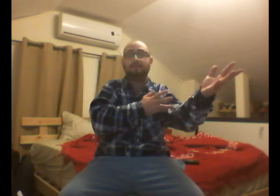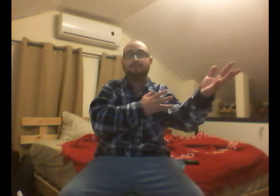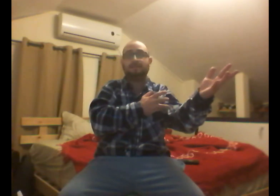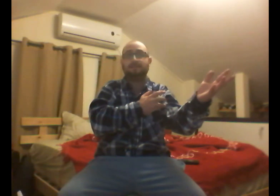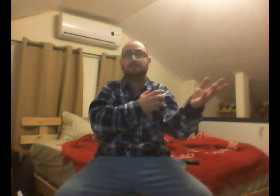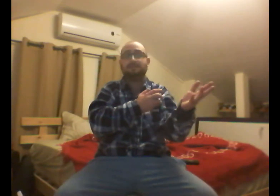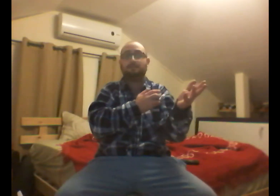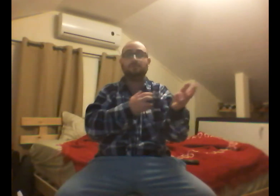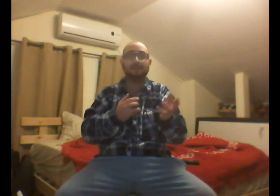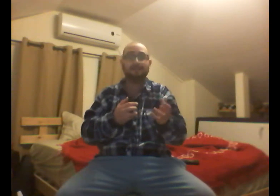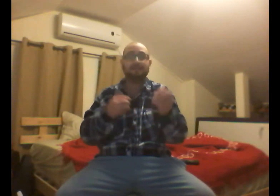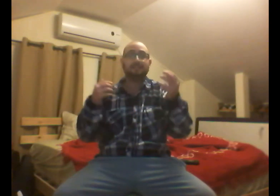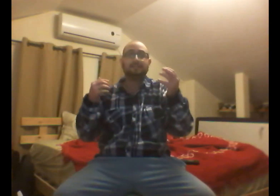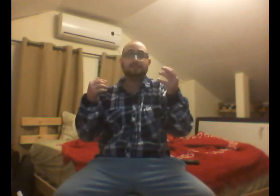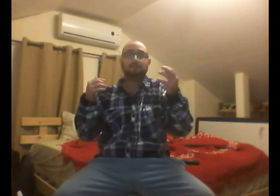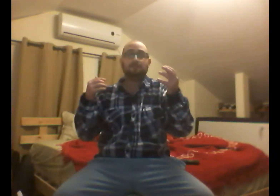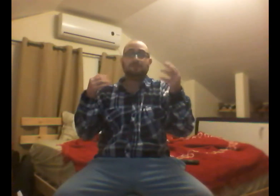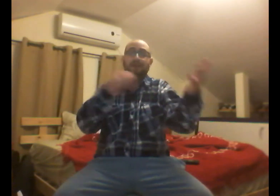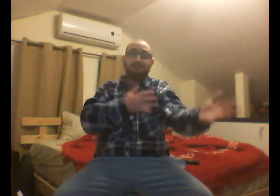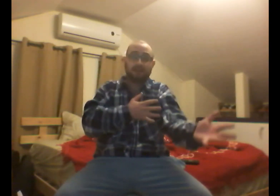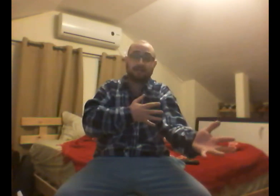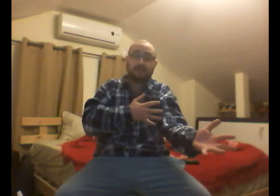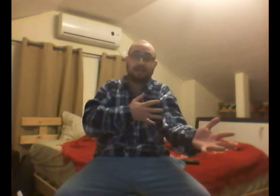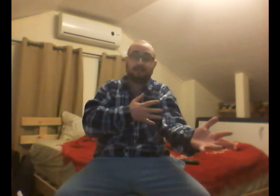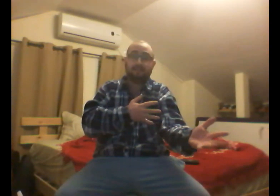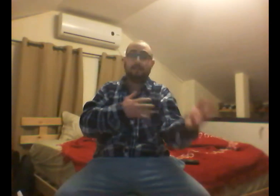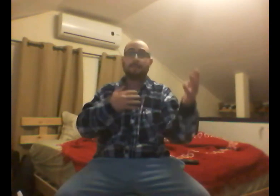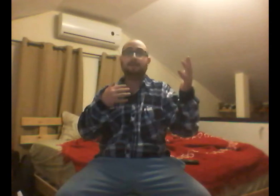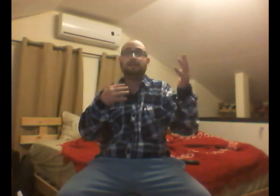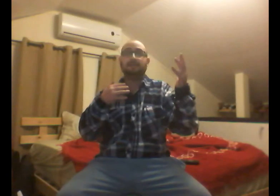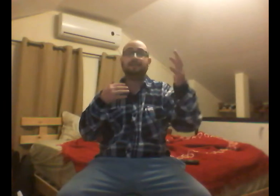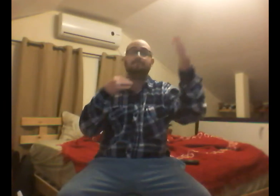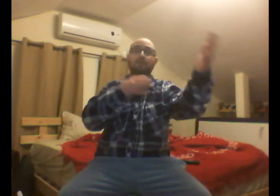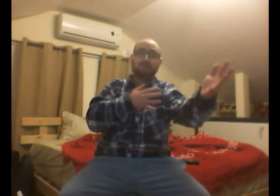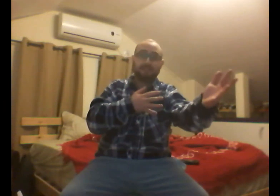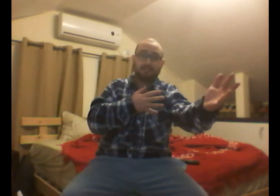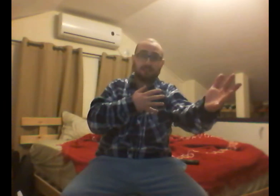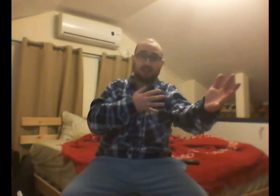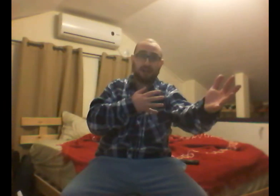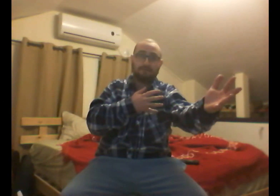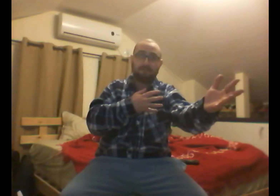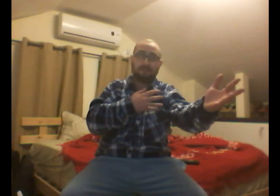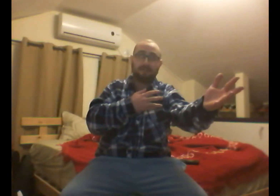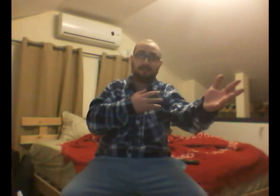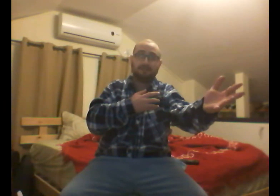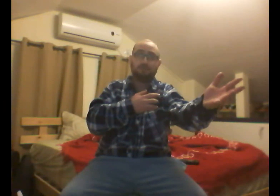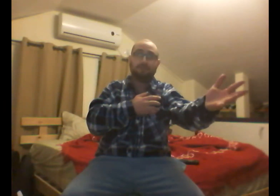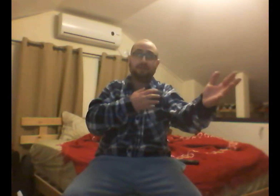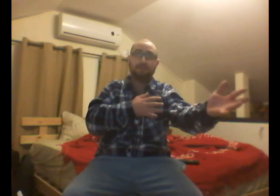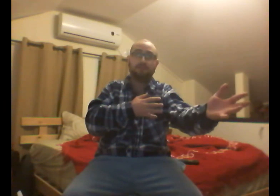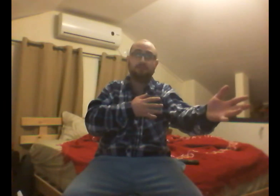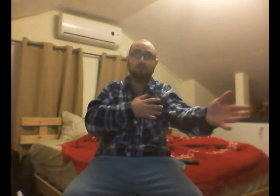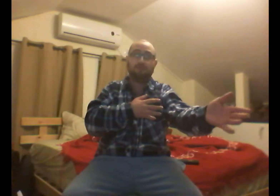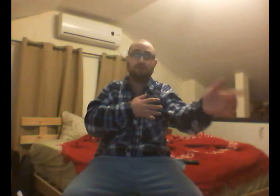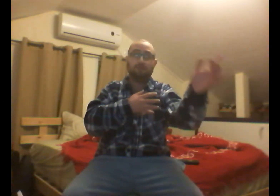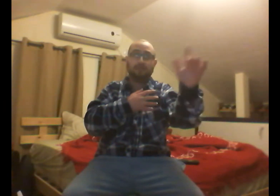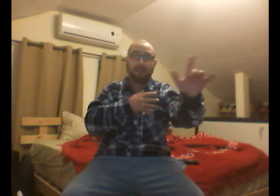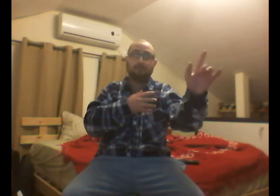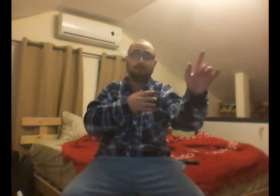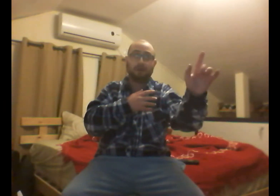mix, and they said, well, you've got Tyler Hoechlin. He did a mostly good job in Supergirl Season 2, even though we kind of botched